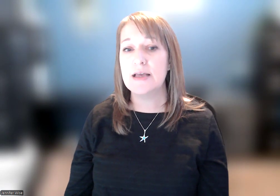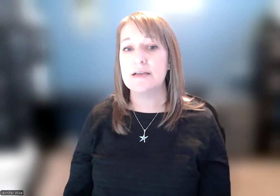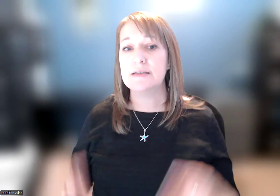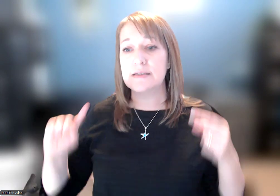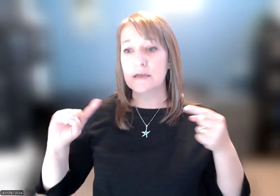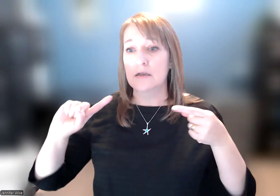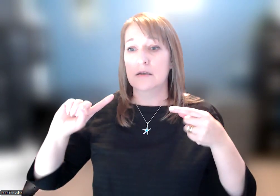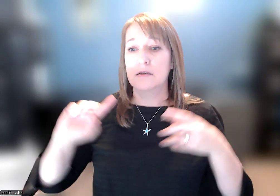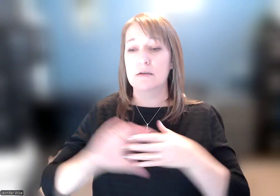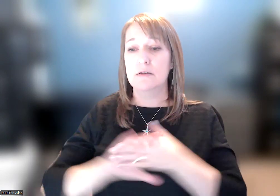is,